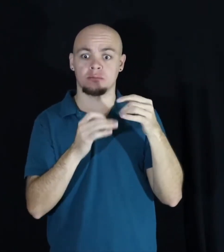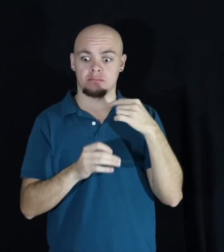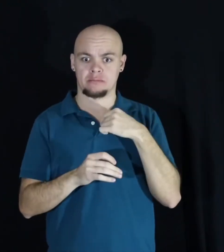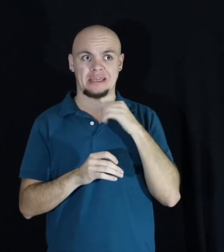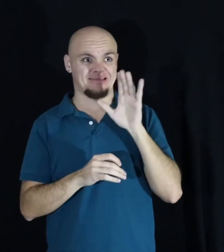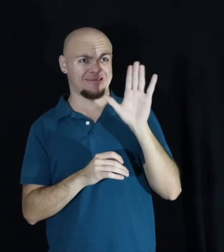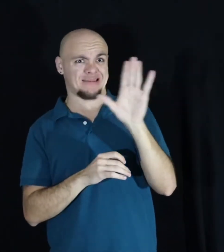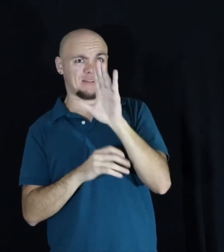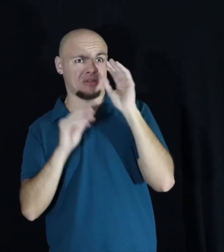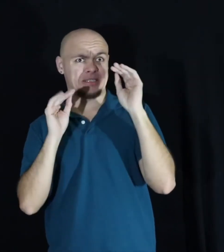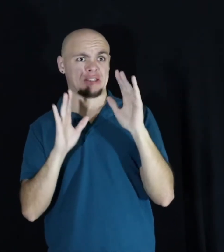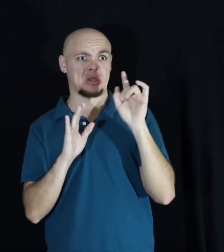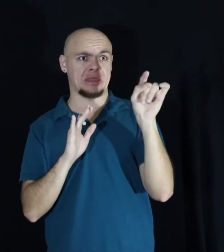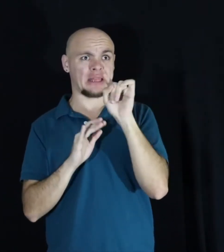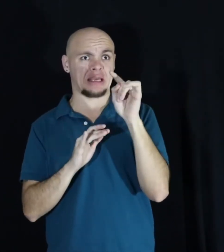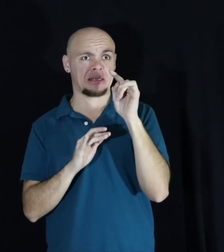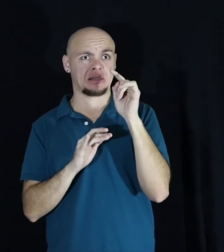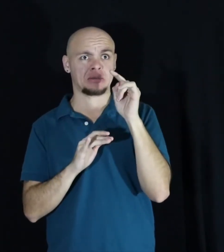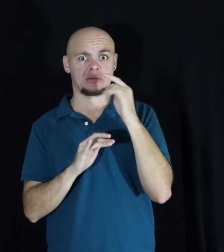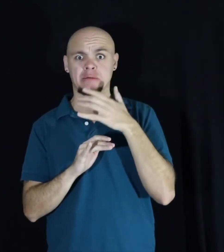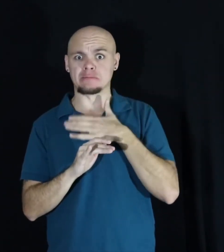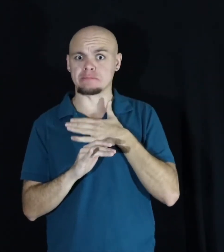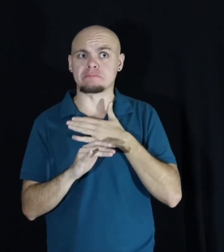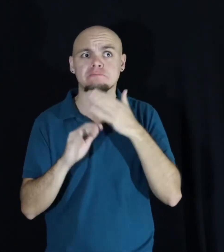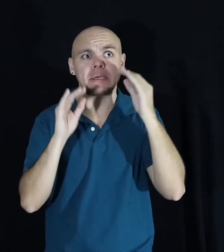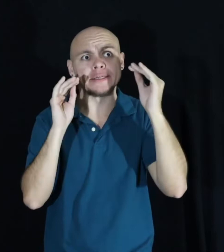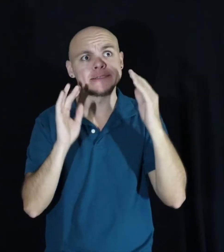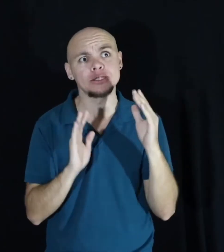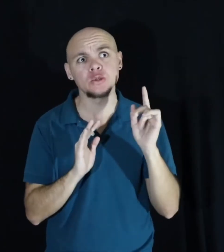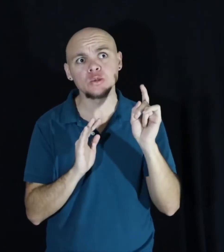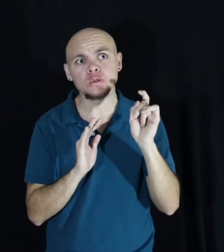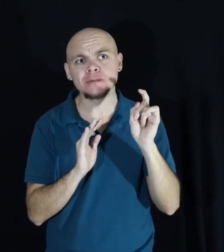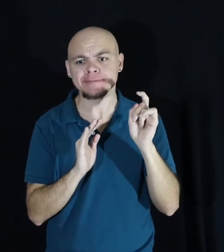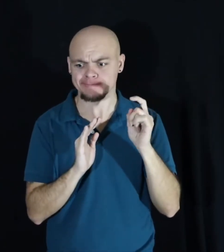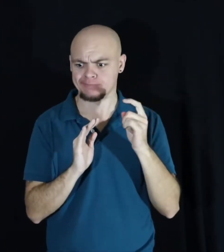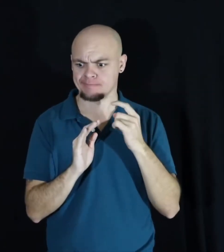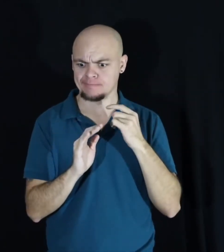teacher. And I started to wonder what I'd gotten myself into.